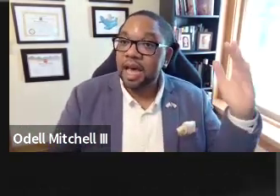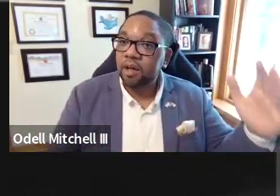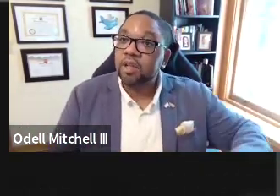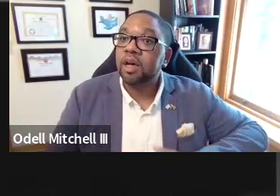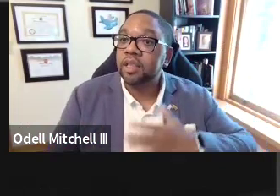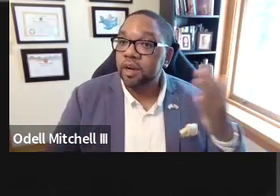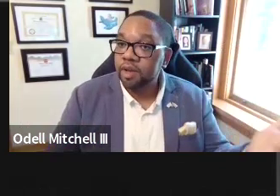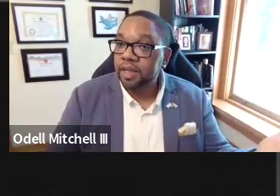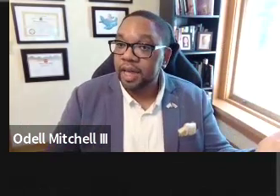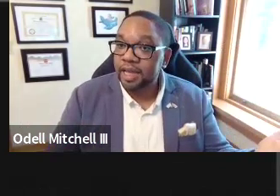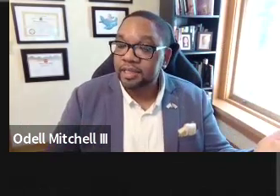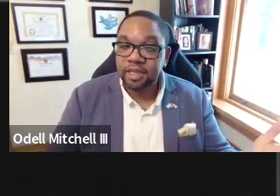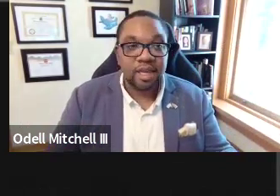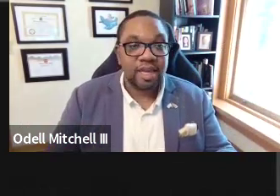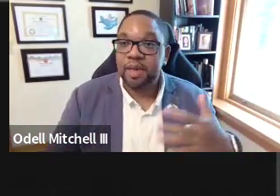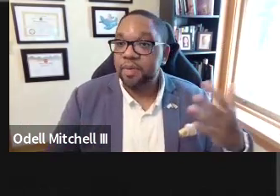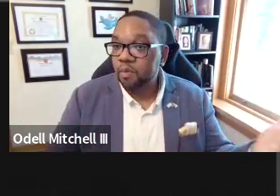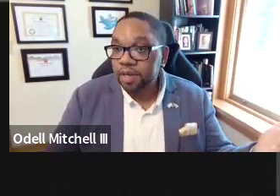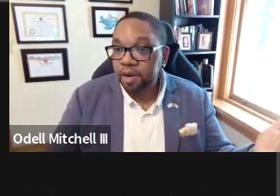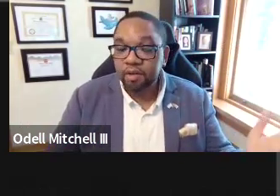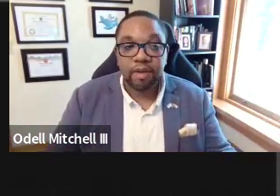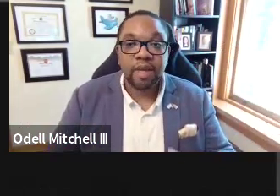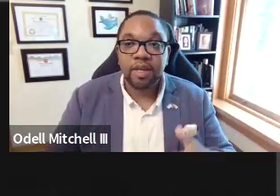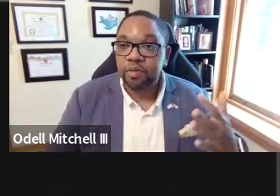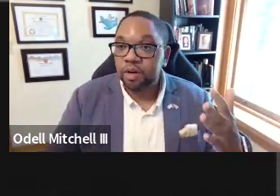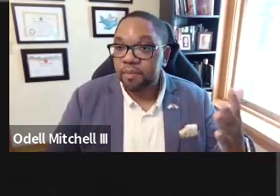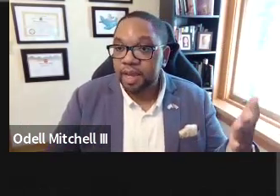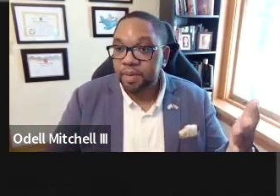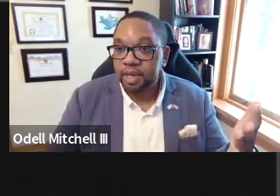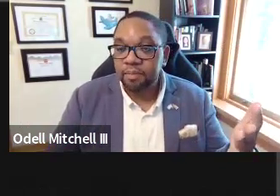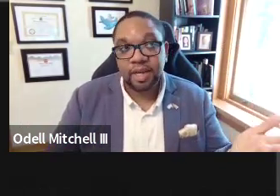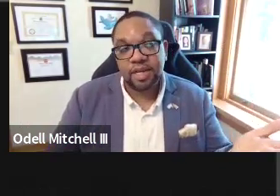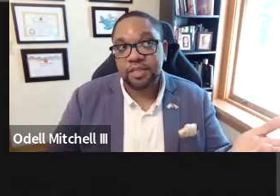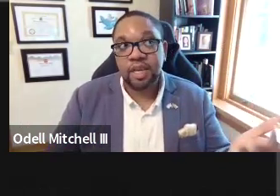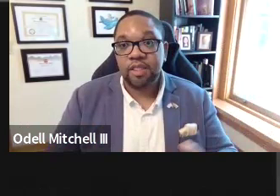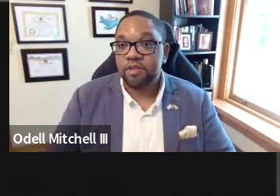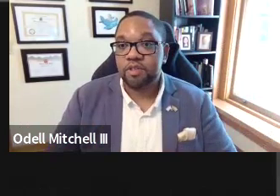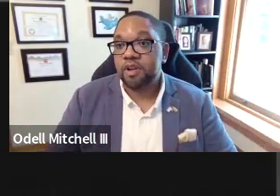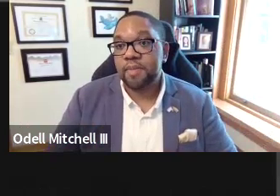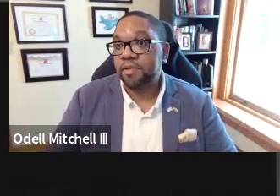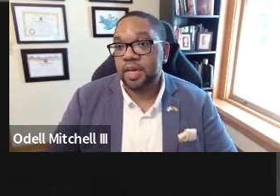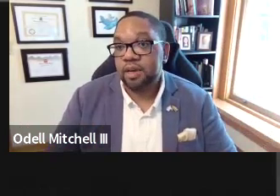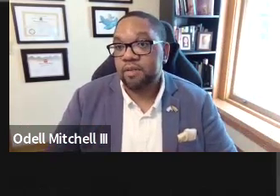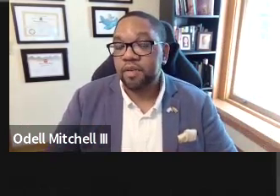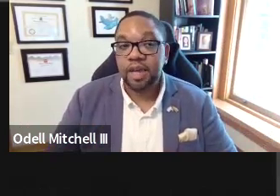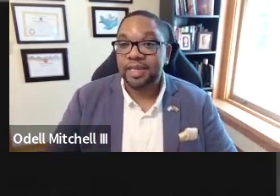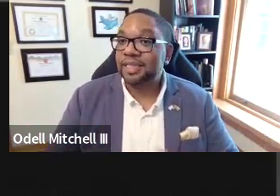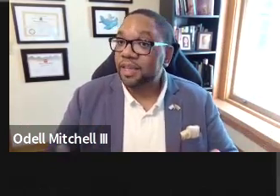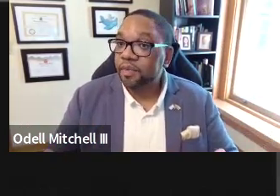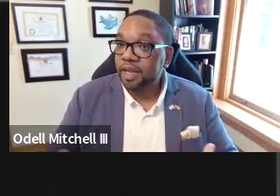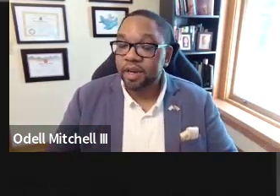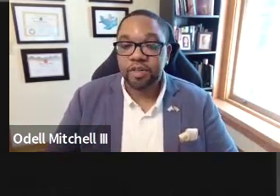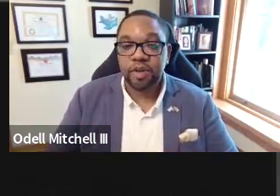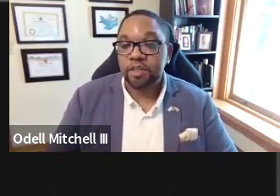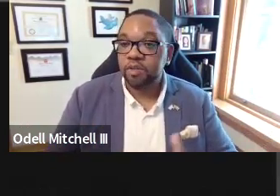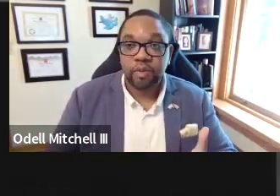this is how long the agreement lasts. It might be a one-year agreement, or it might be because there's a certain amount of